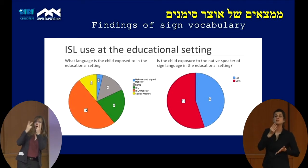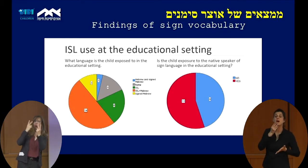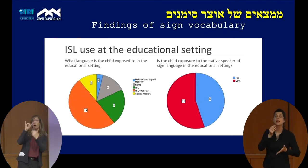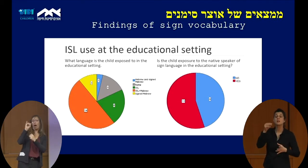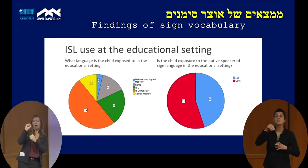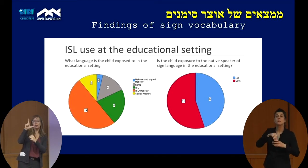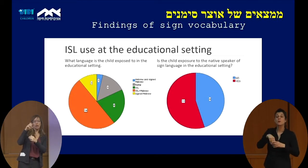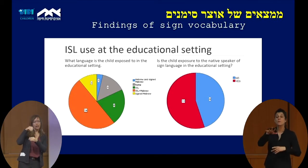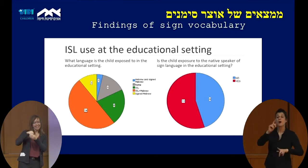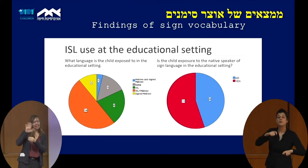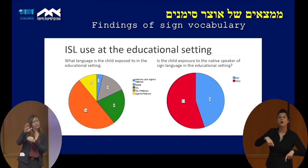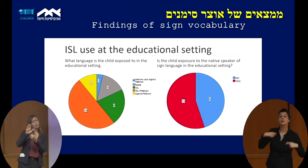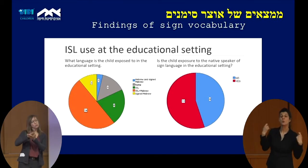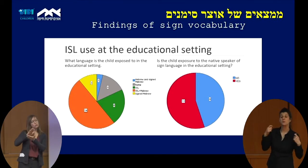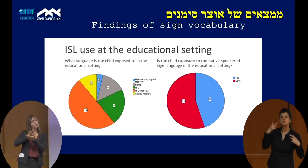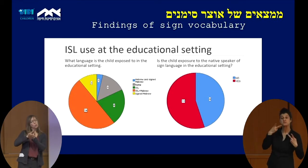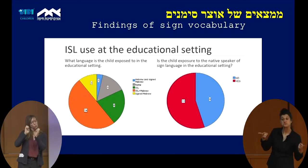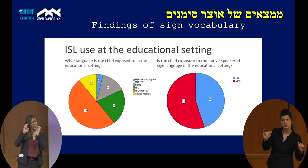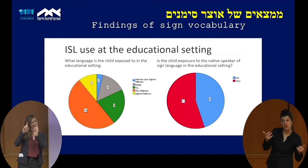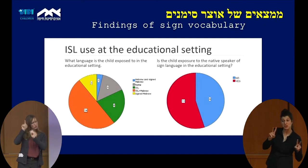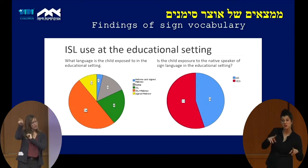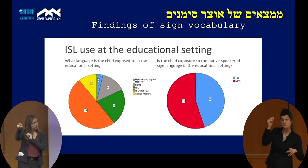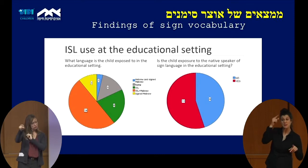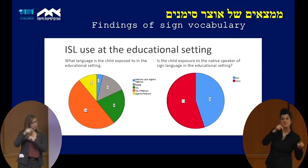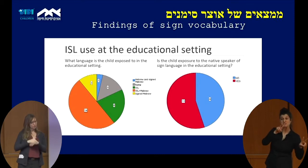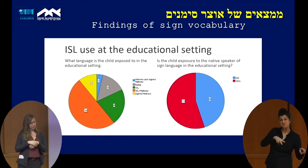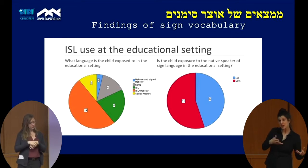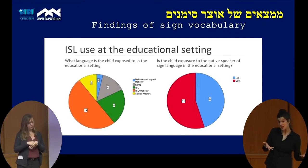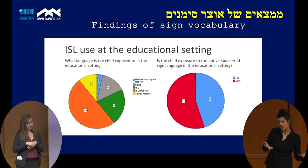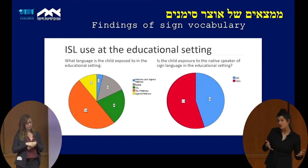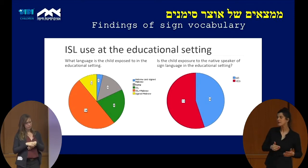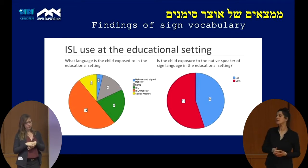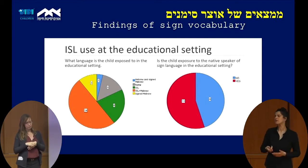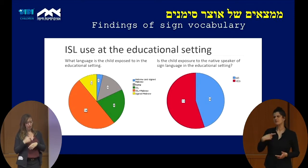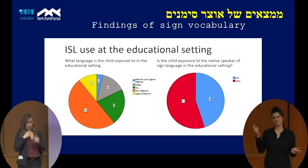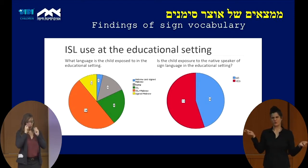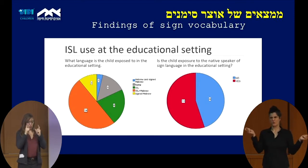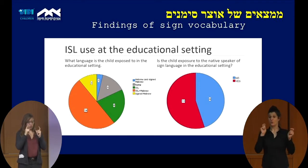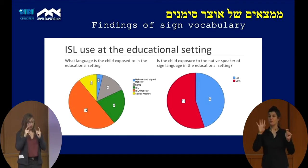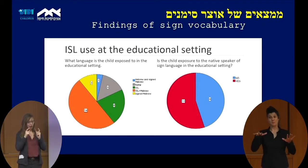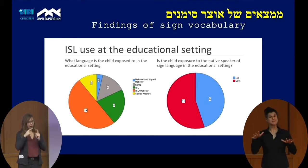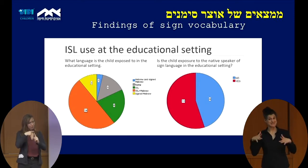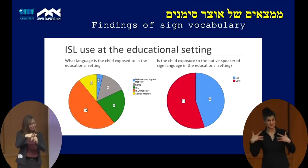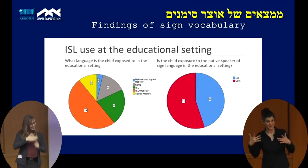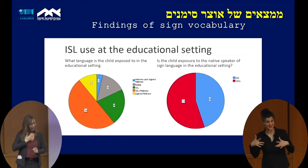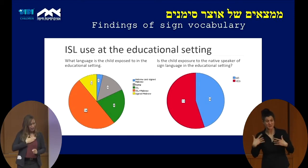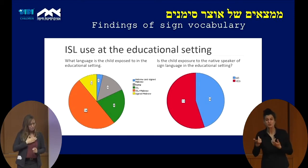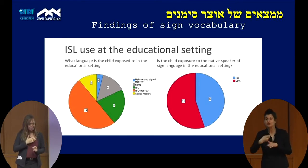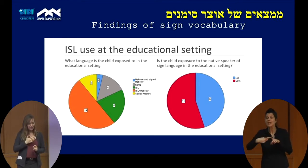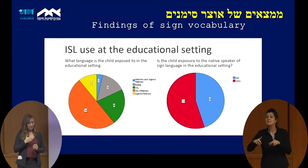setting at school. And we were surprised and happy that half of our participants were